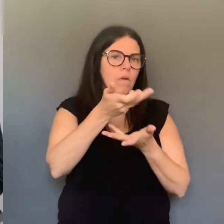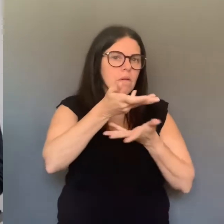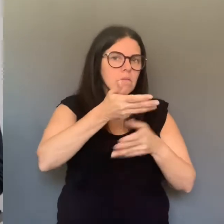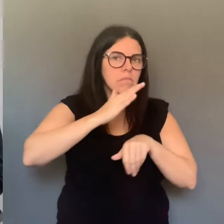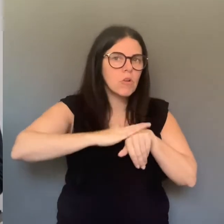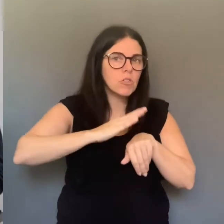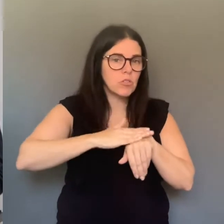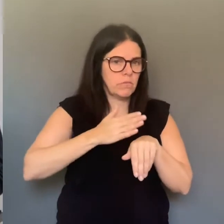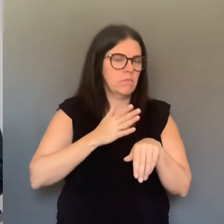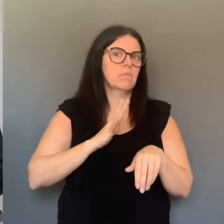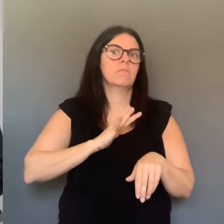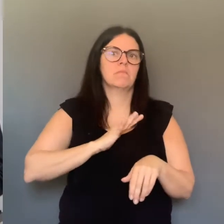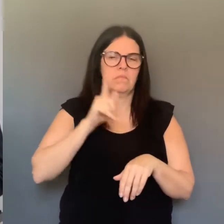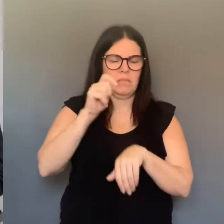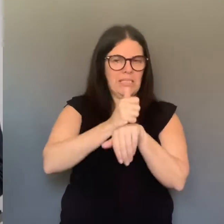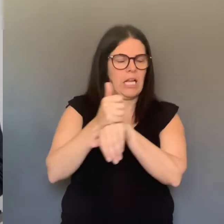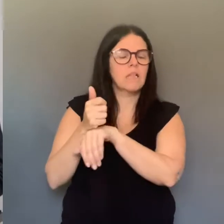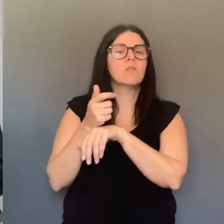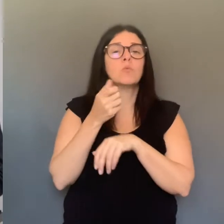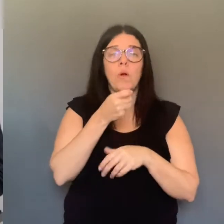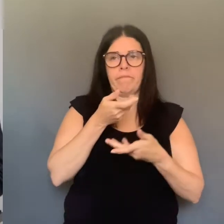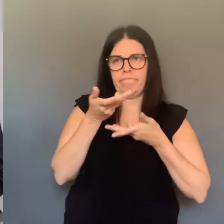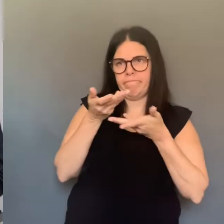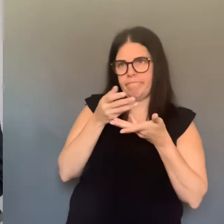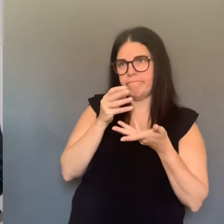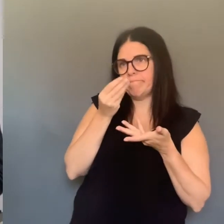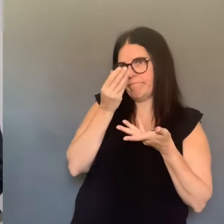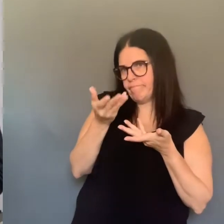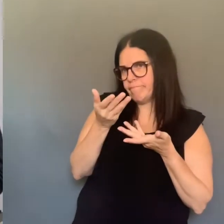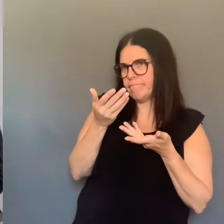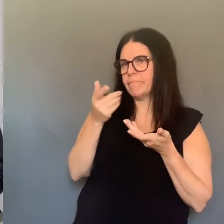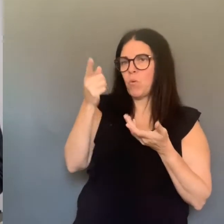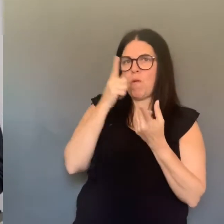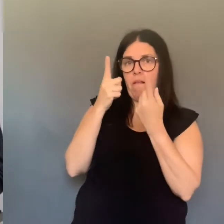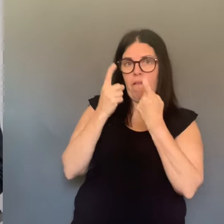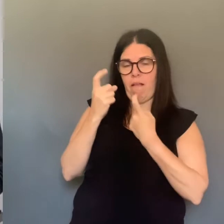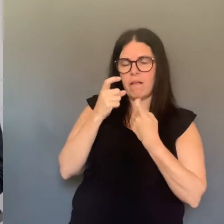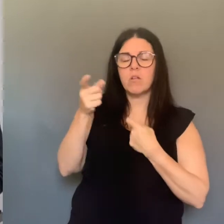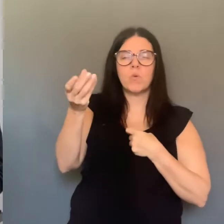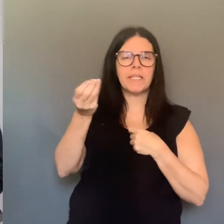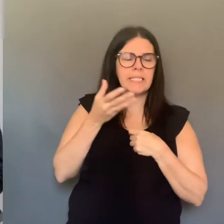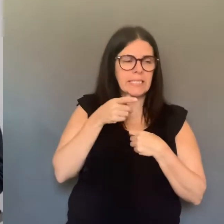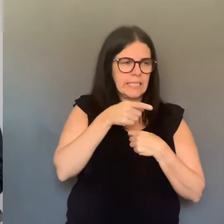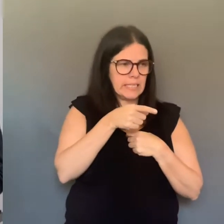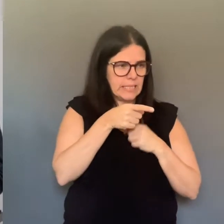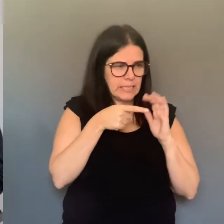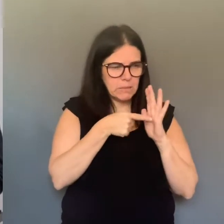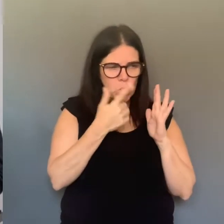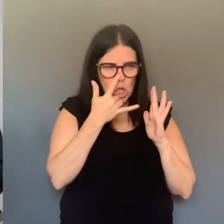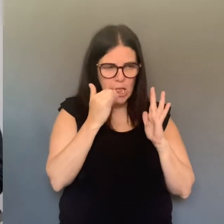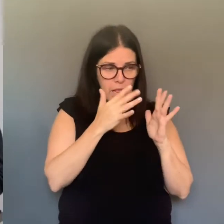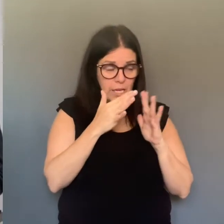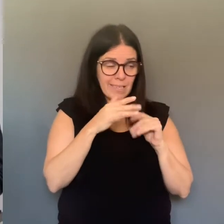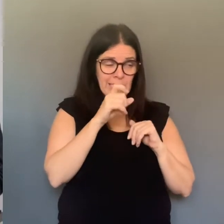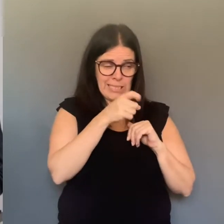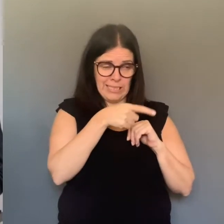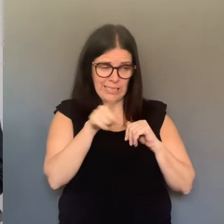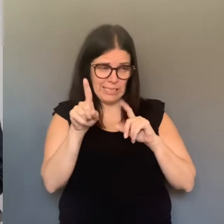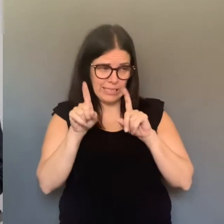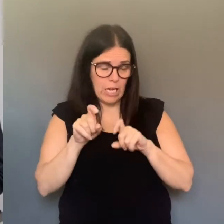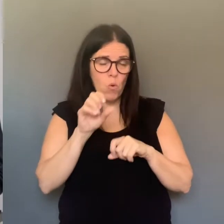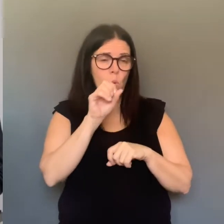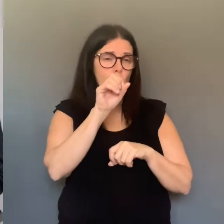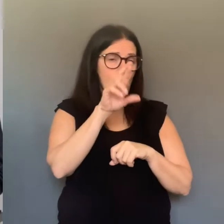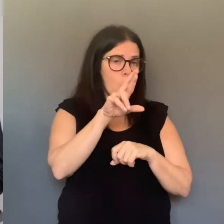symptoms worsen and may direct you to the hospital or the assessment center. It is important to note that almost 80%